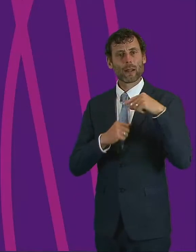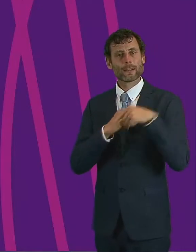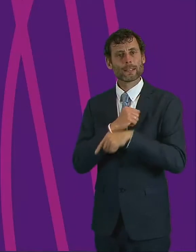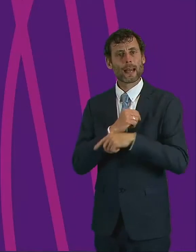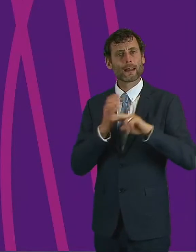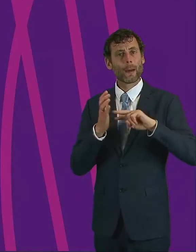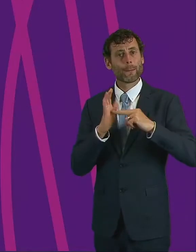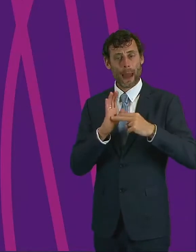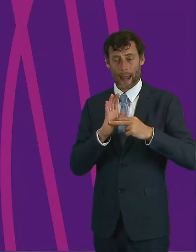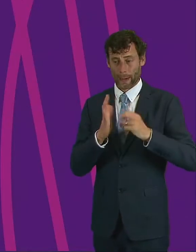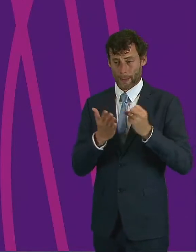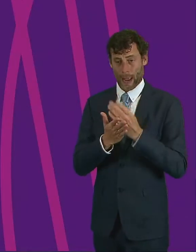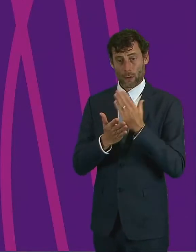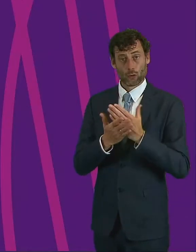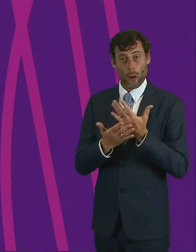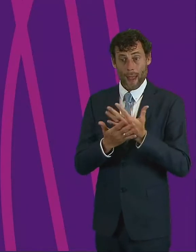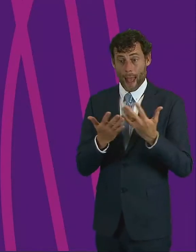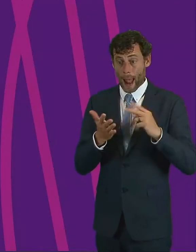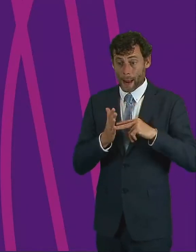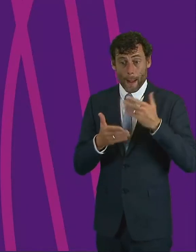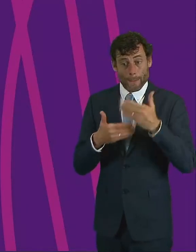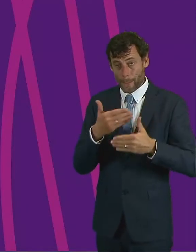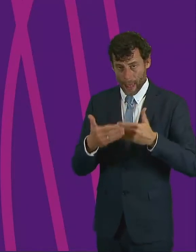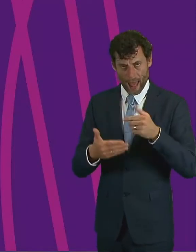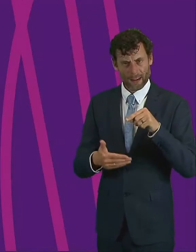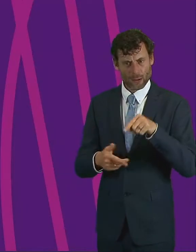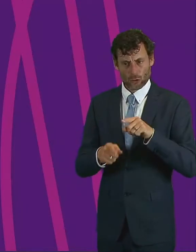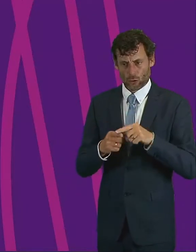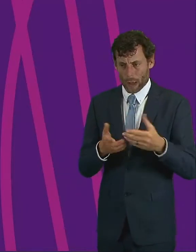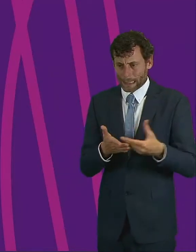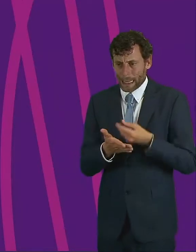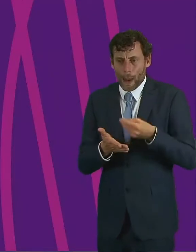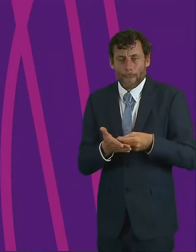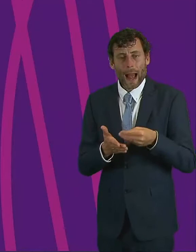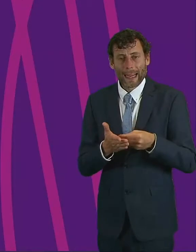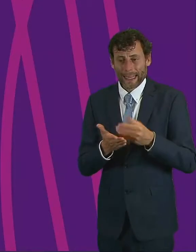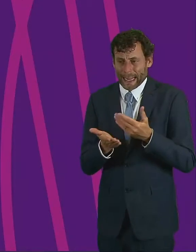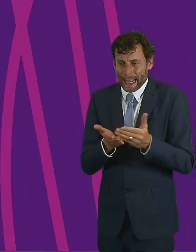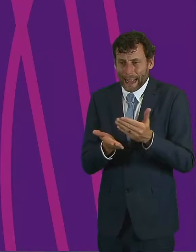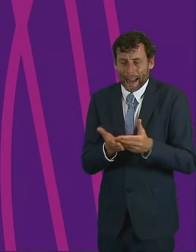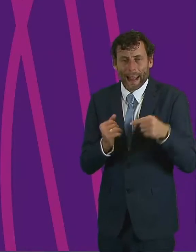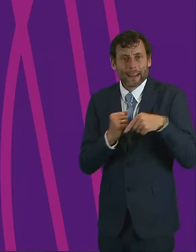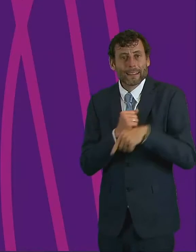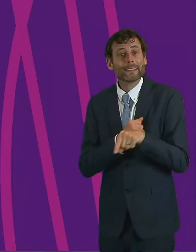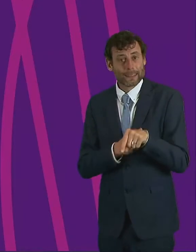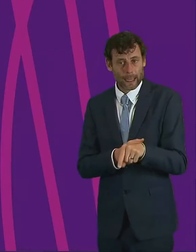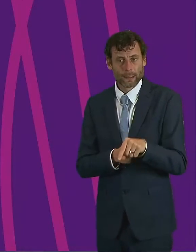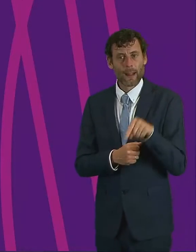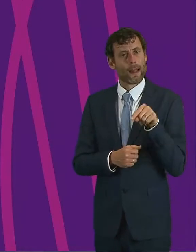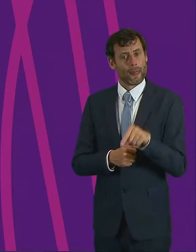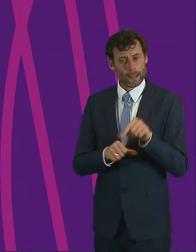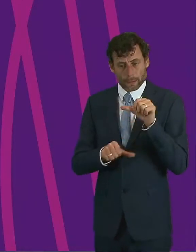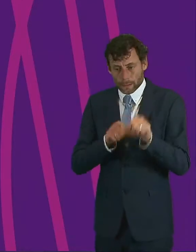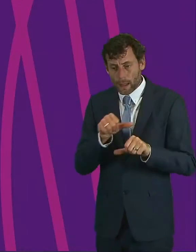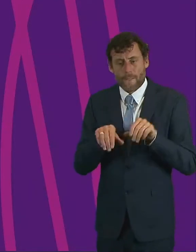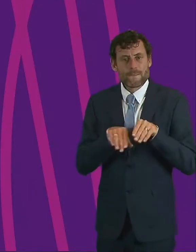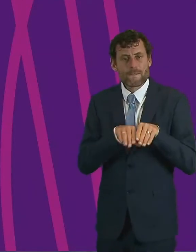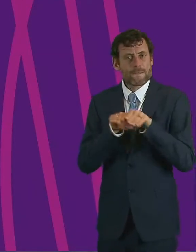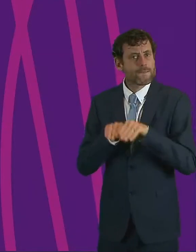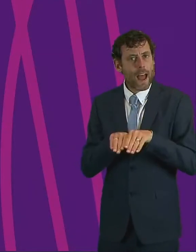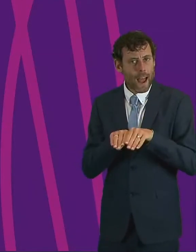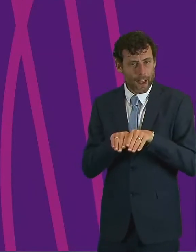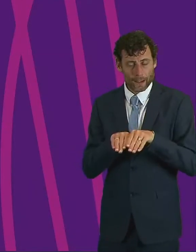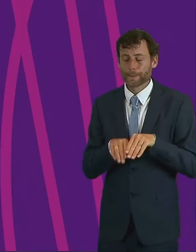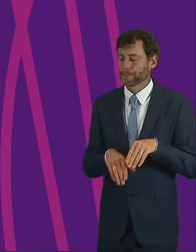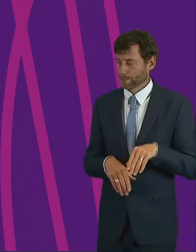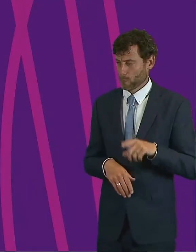as economic recovery in response to the significant and widespread increase in debt as a result of COVID-19, which affects all parts